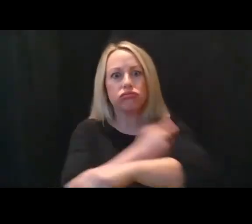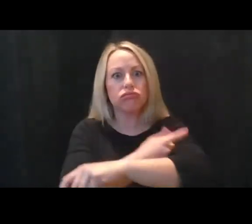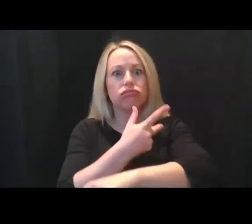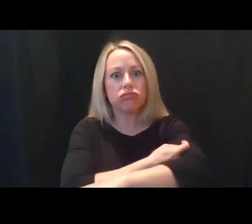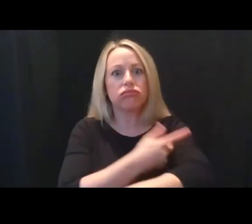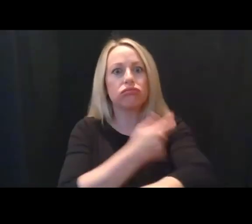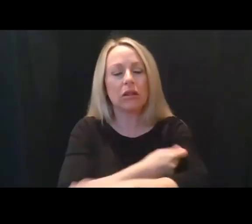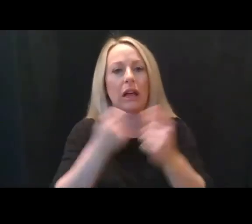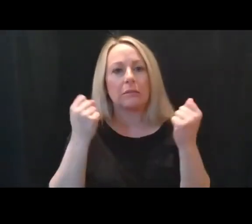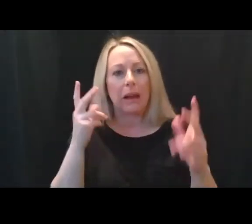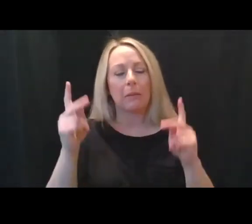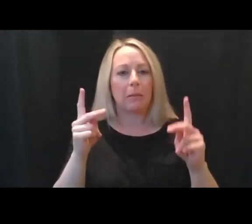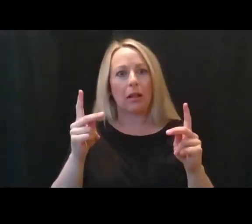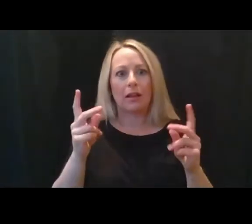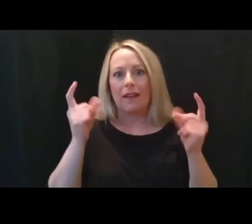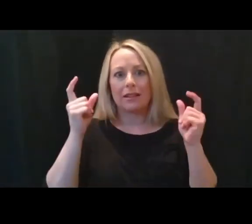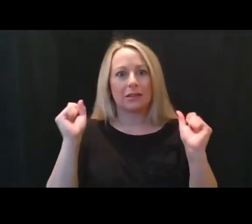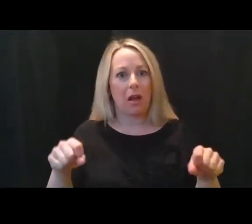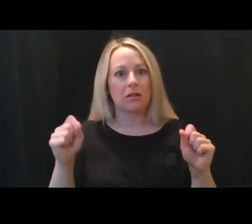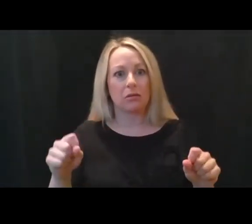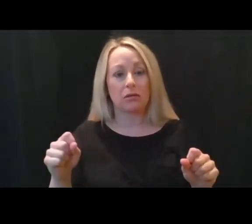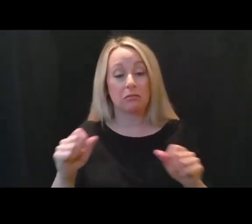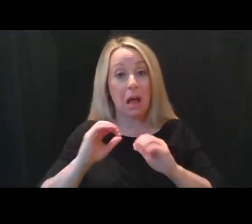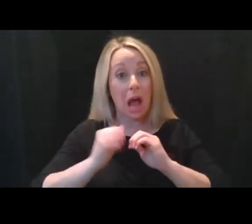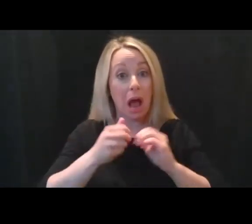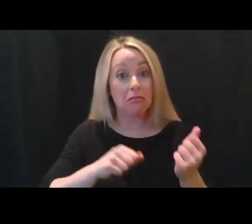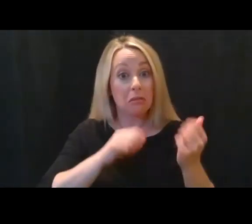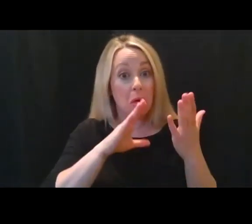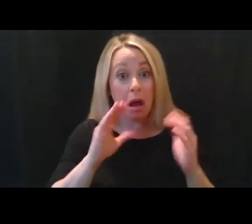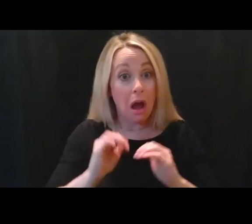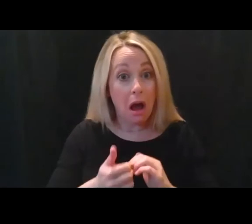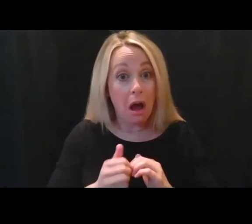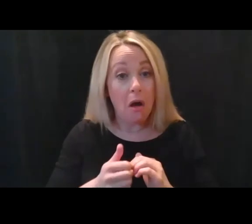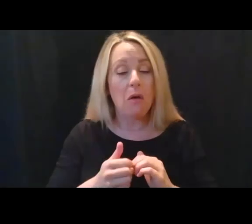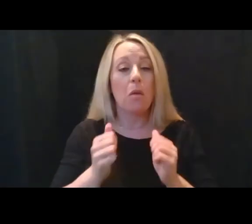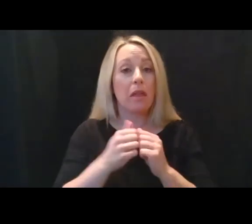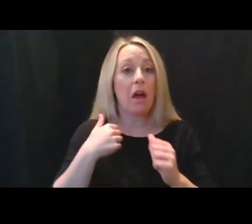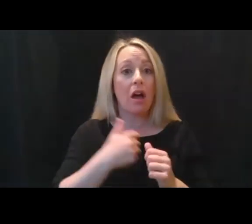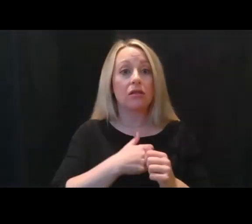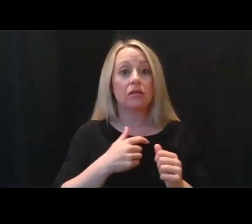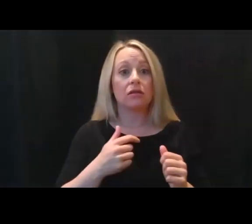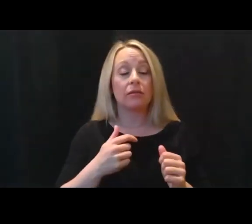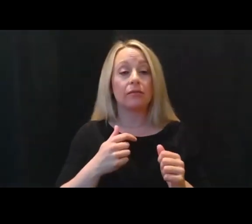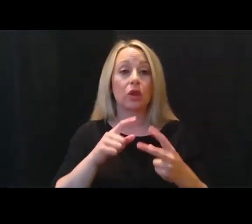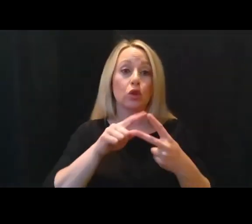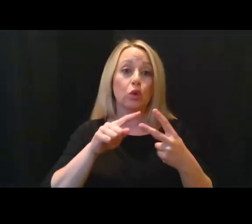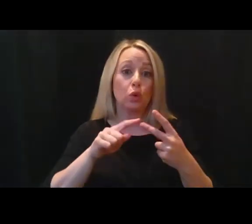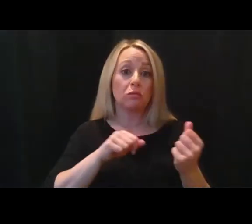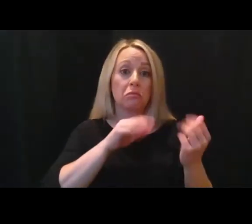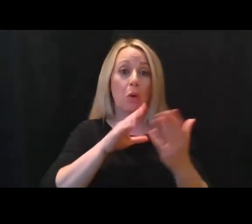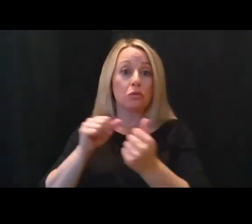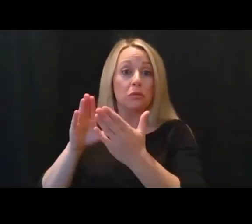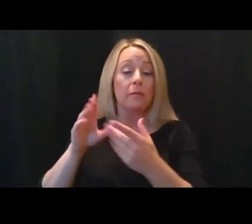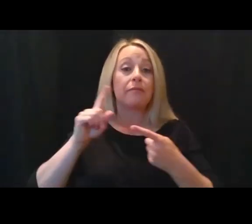possible. And the way to do that with us is twofold. One way is we